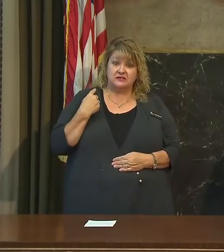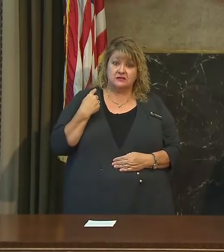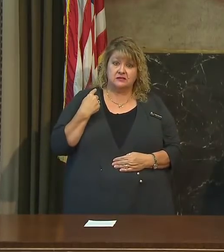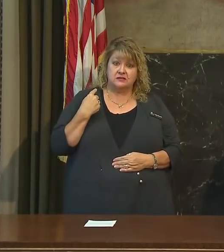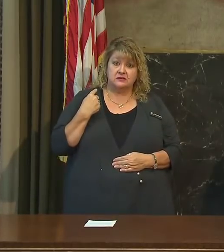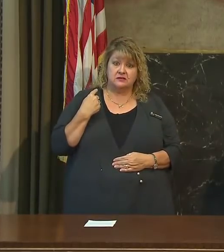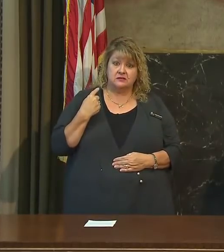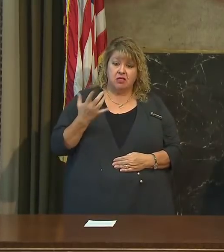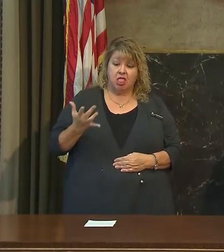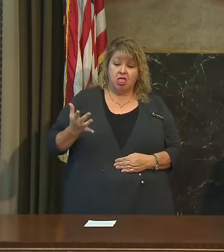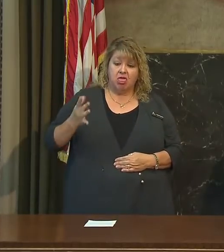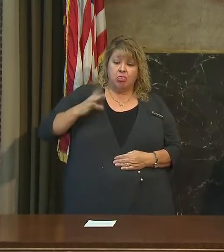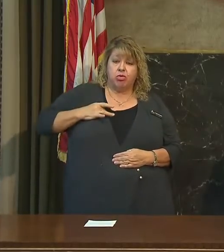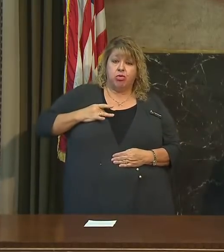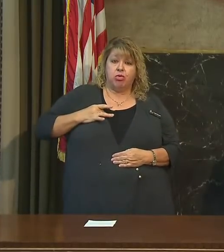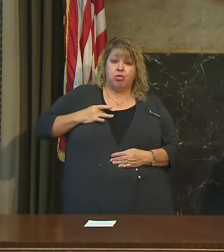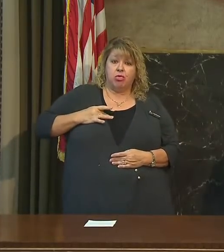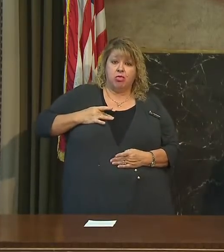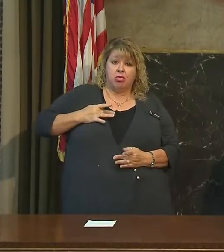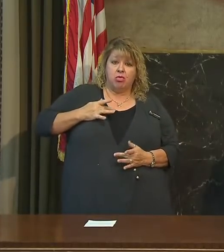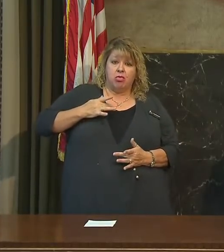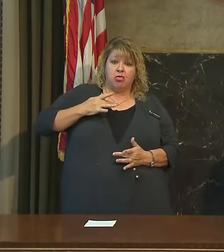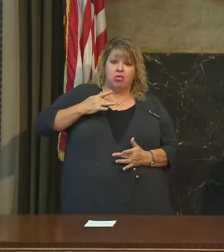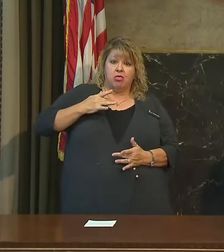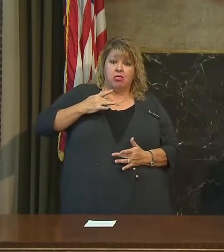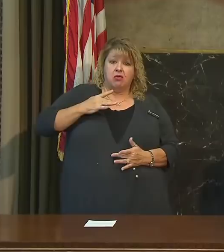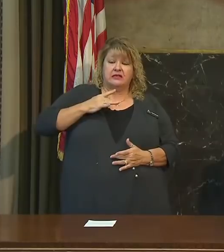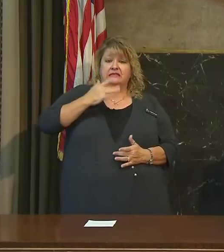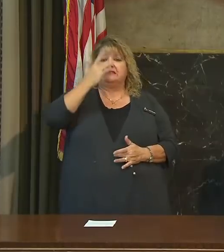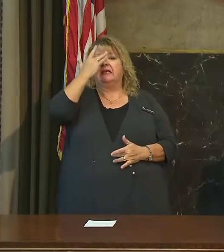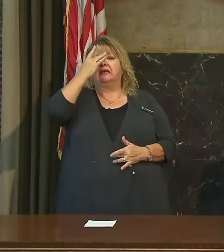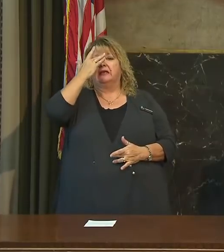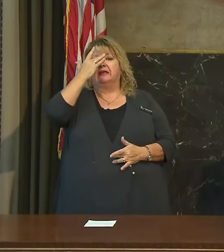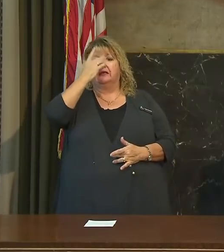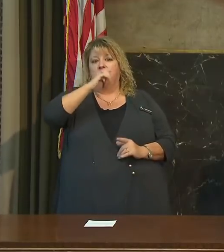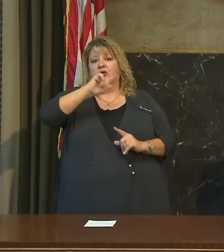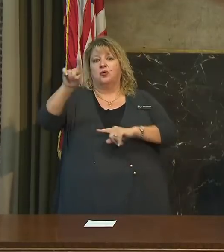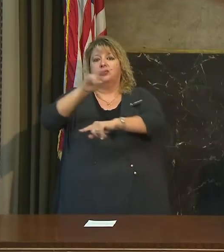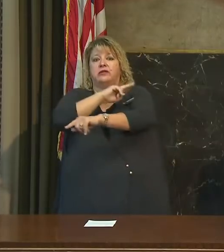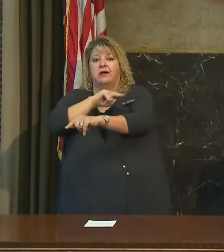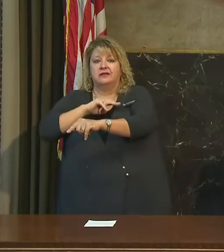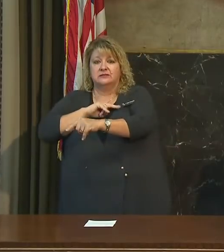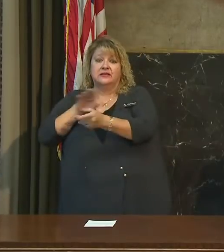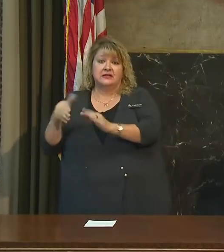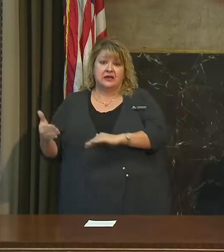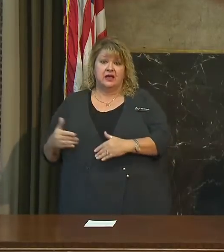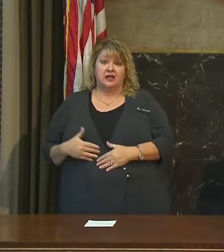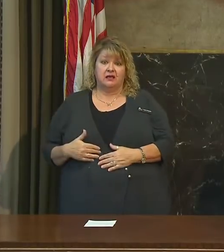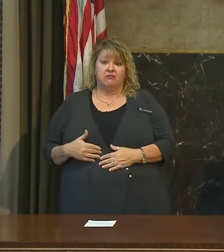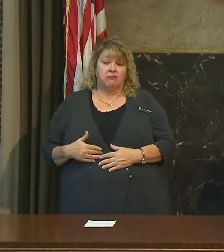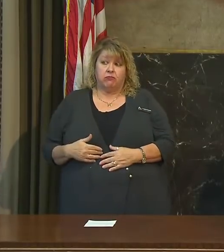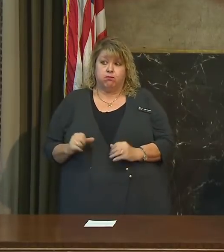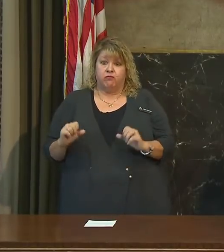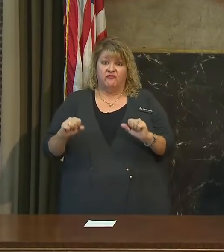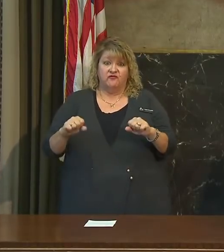infected, getting sick, going into the hospital, and dying.